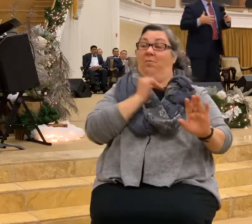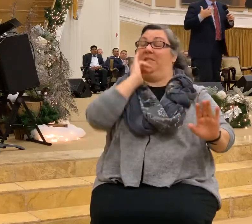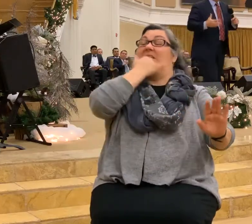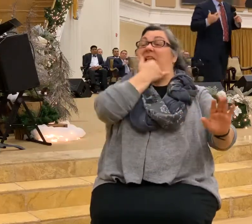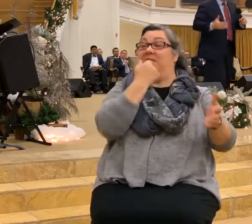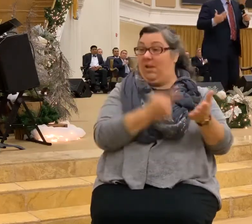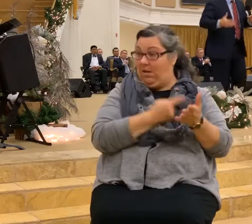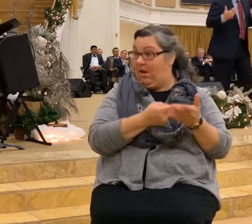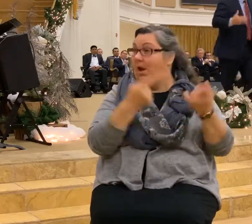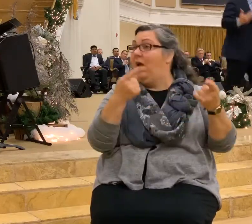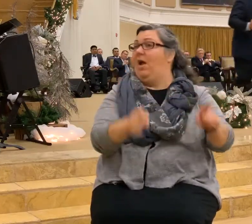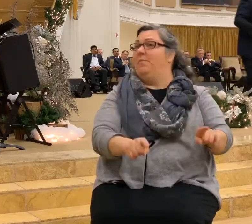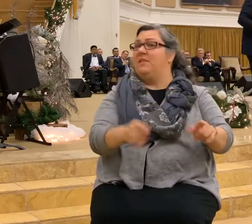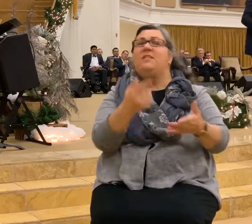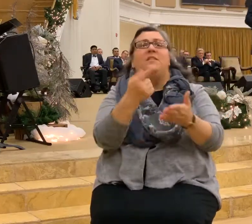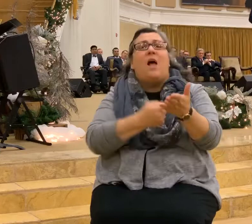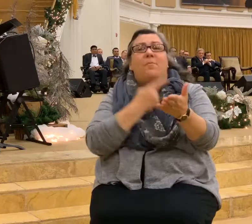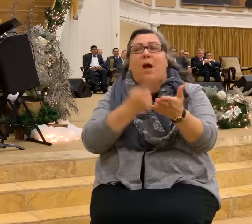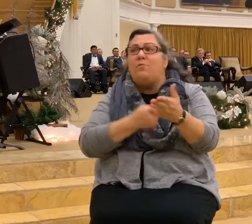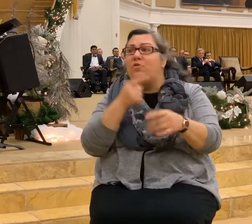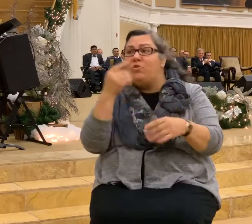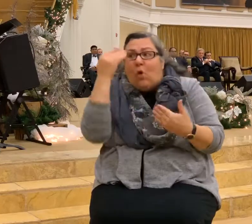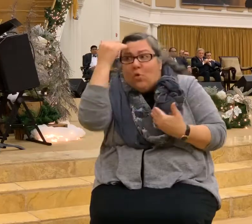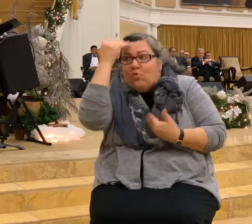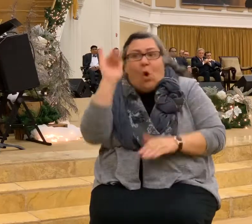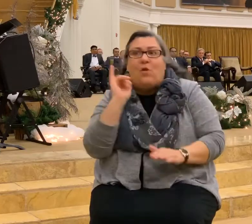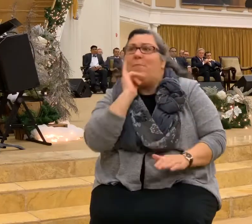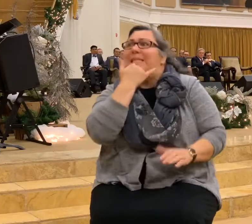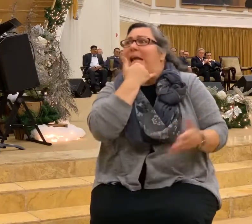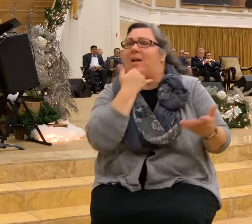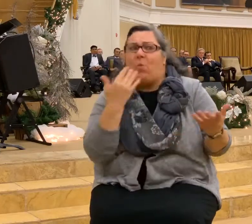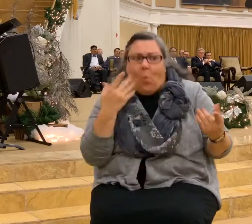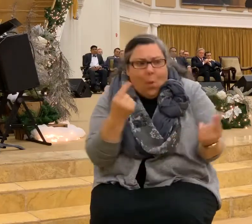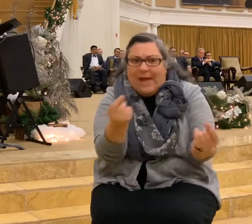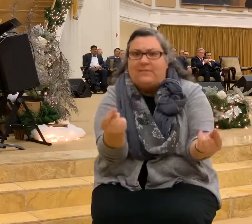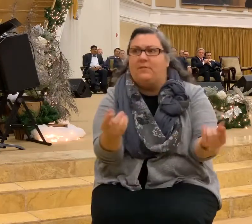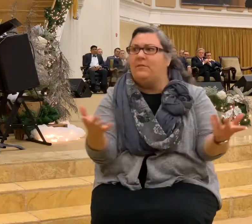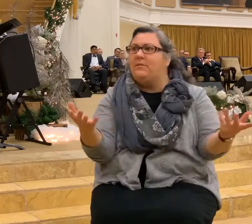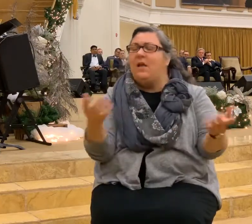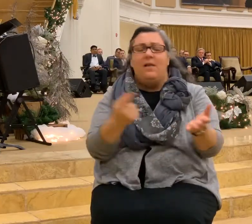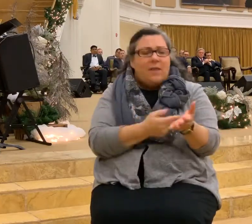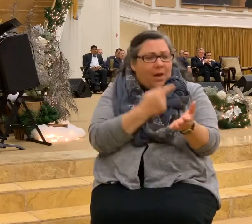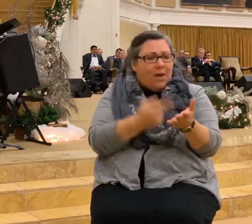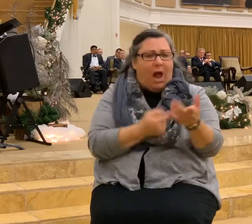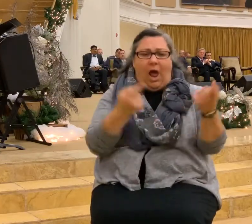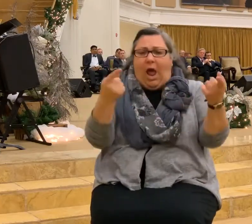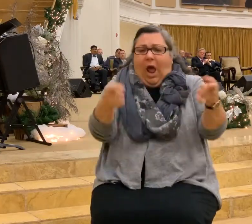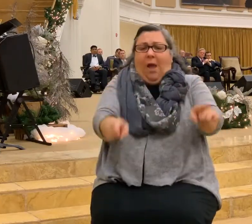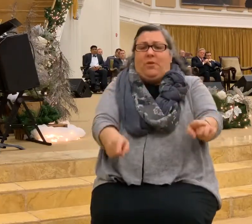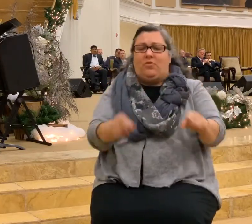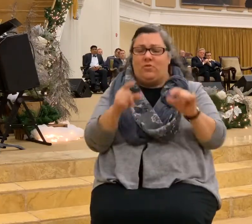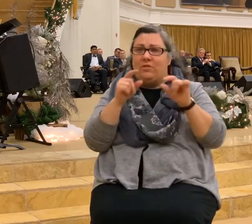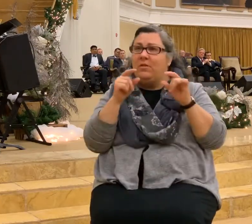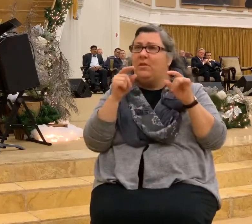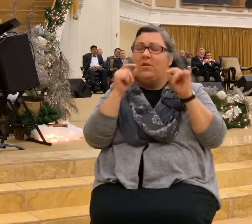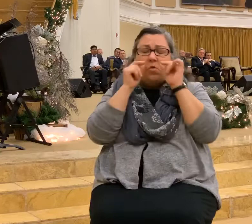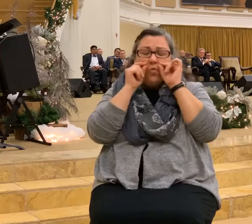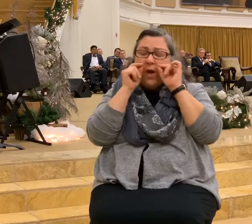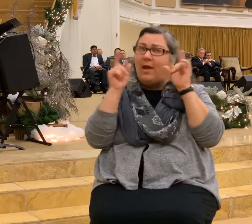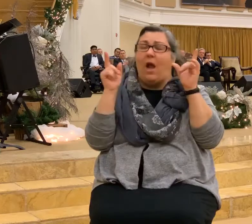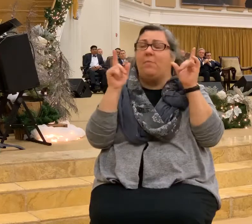can't even identify what the mistake was or how we got there. Sometimes we just wake up in a